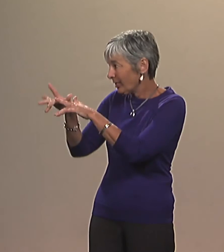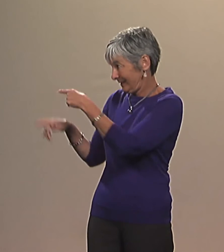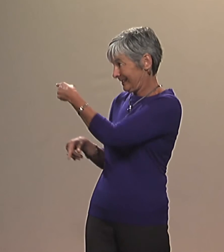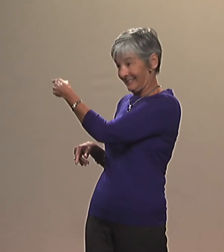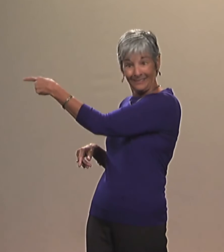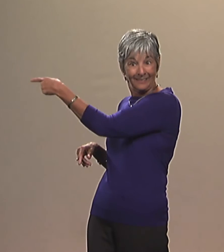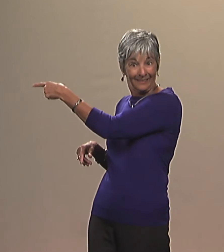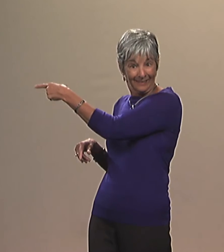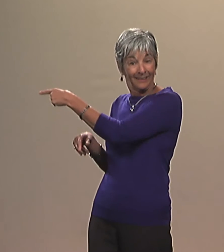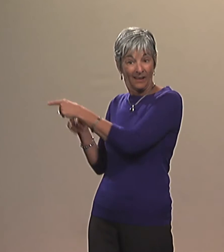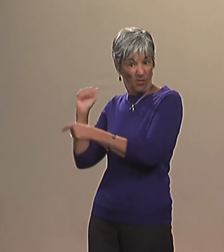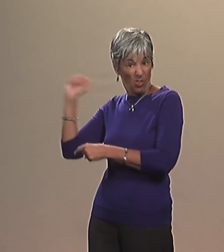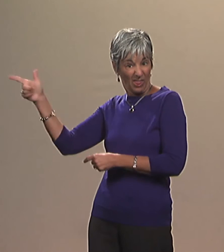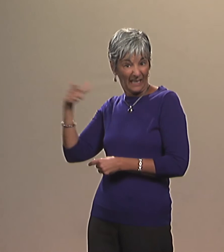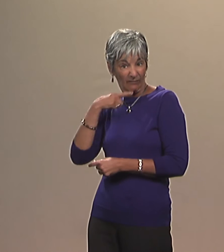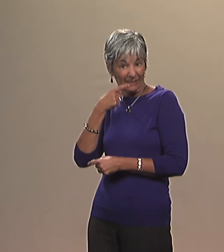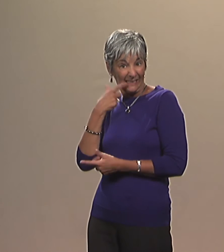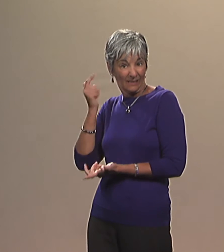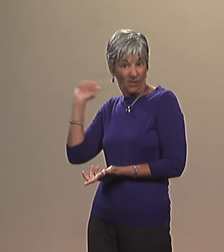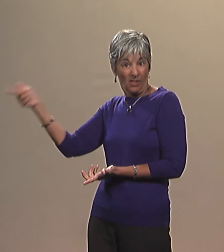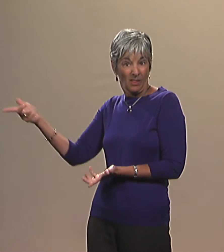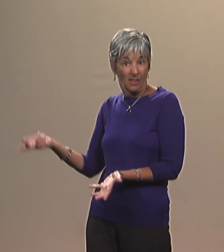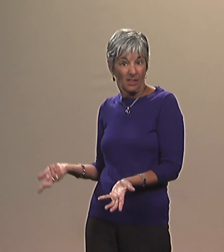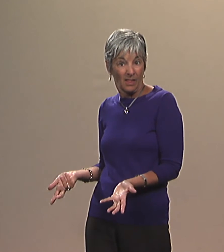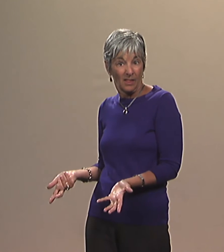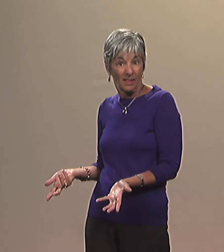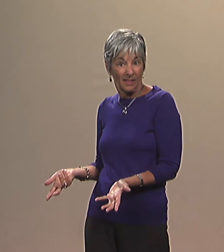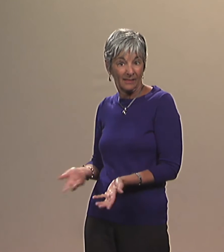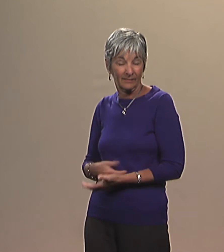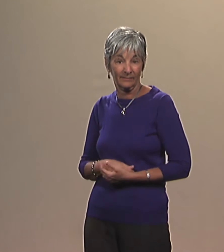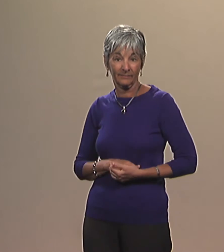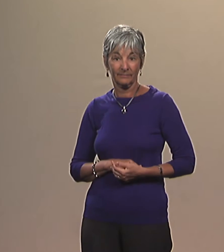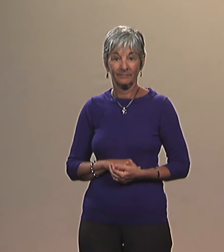toys. And these babies are all hearing.